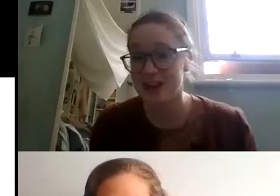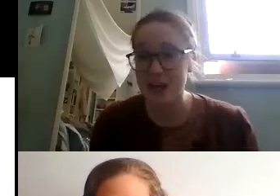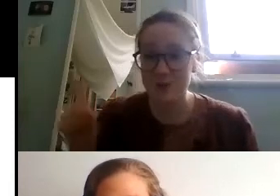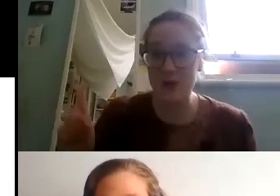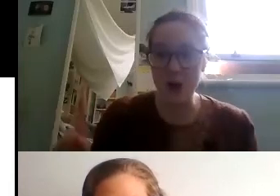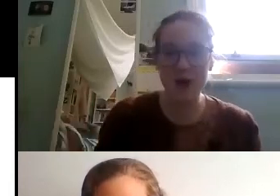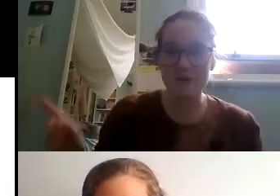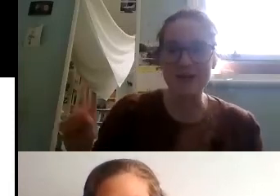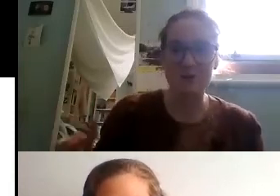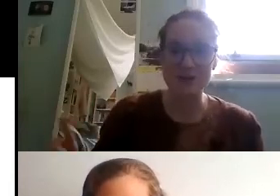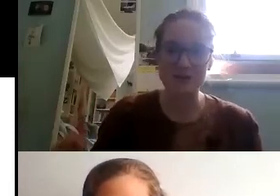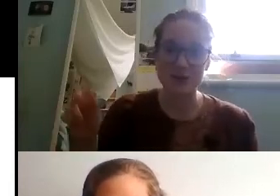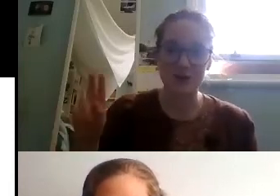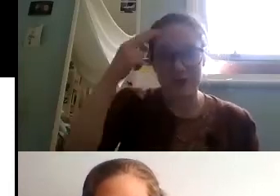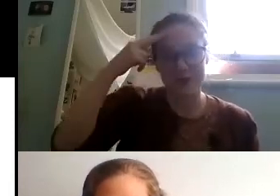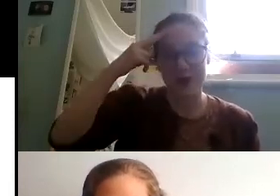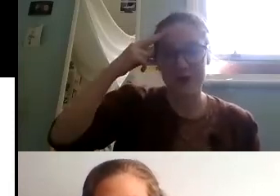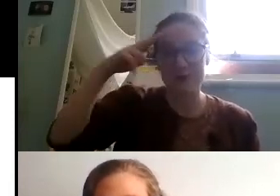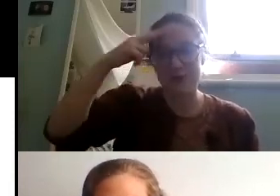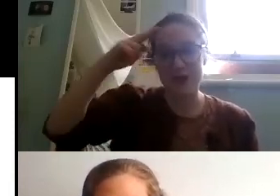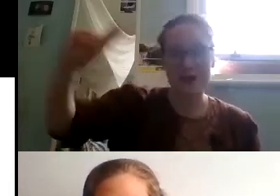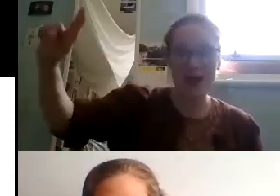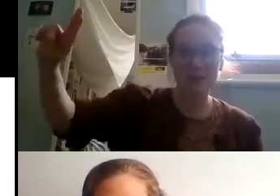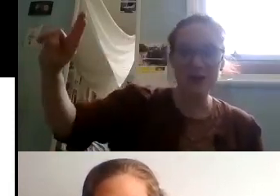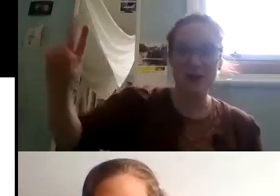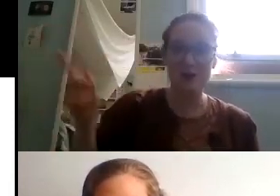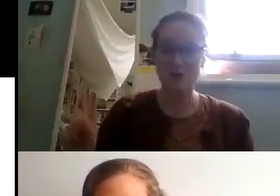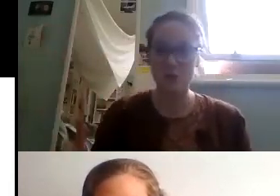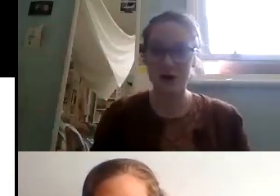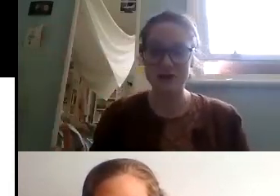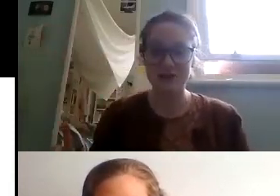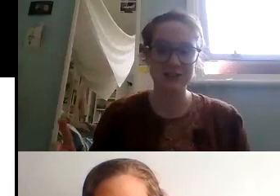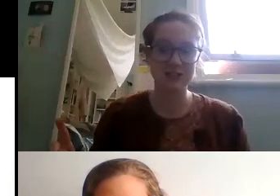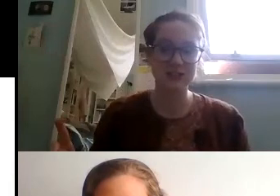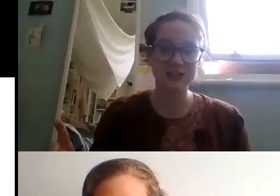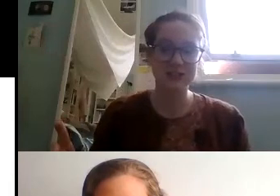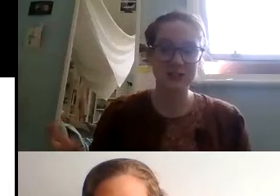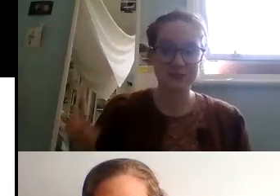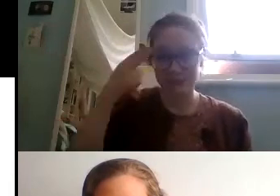but we're going downwards sort of. So name what?